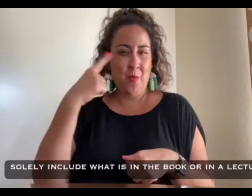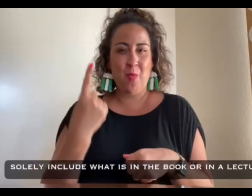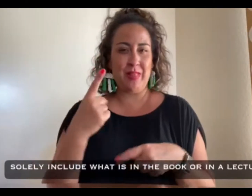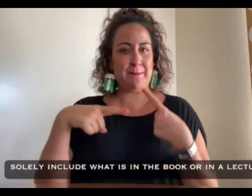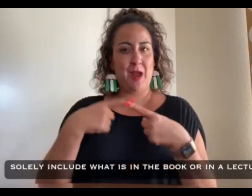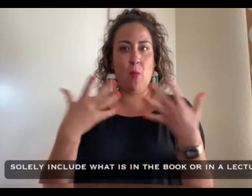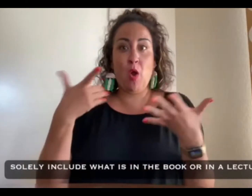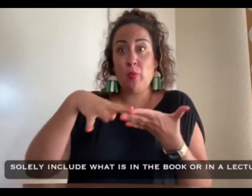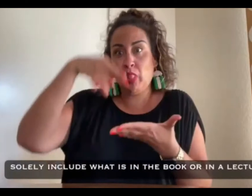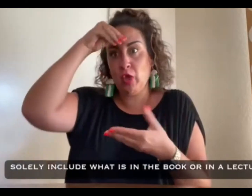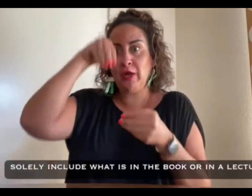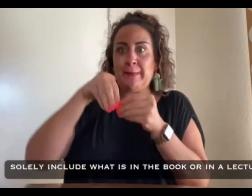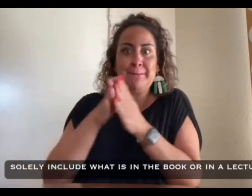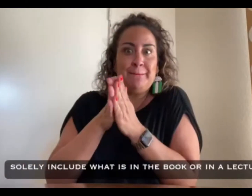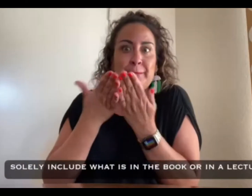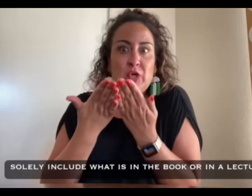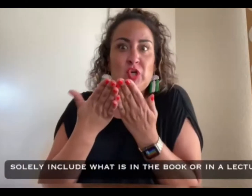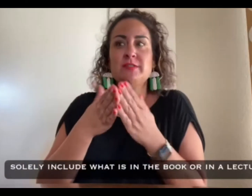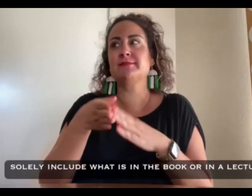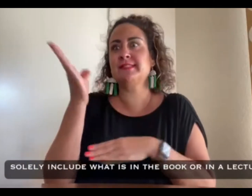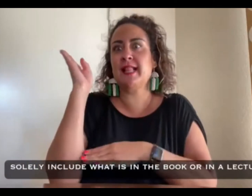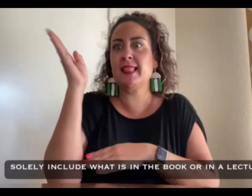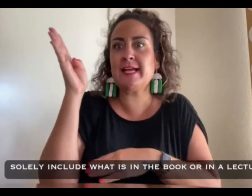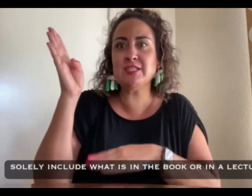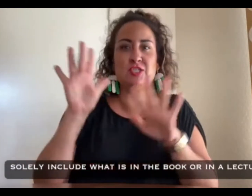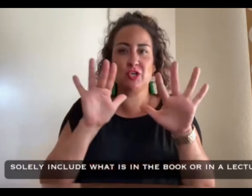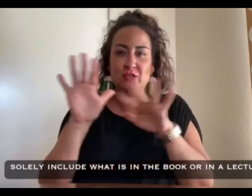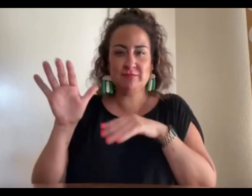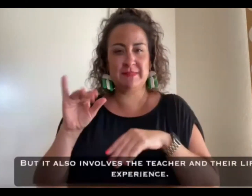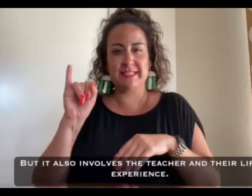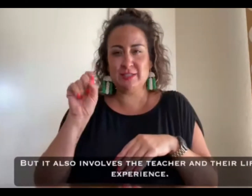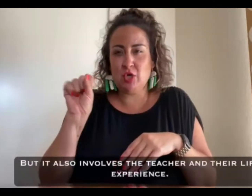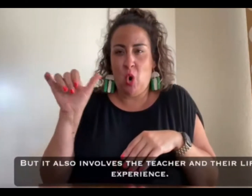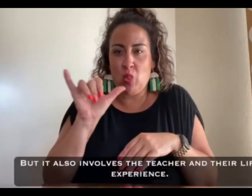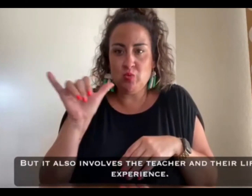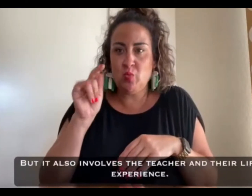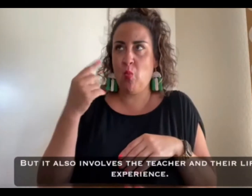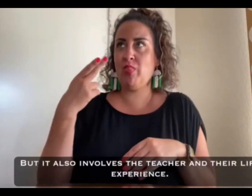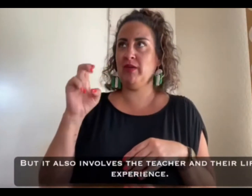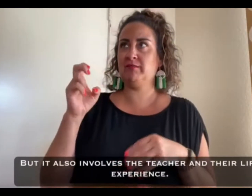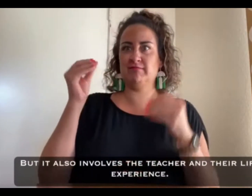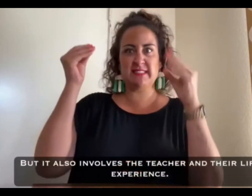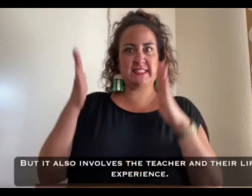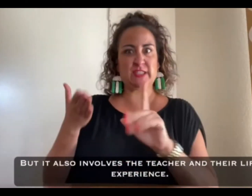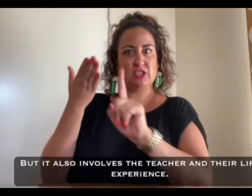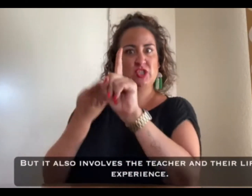include what's in a book or in a lecture, but it also involves the teacher and their life experience.